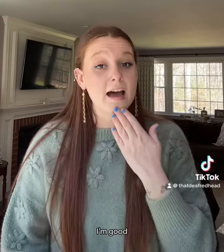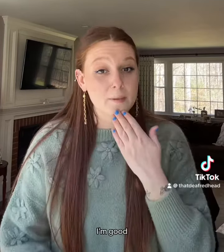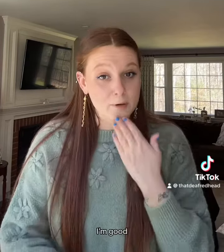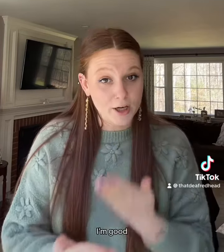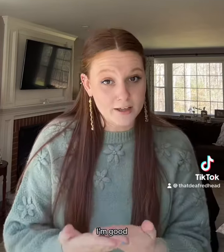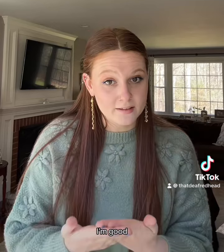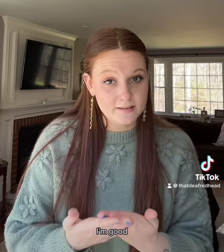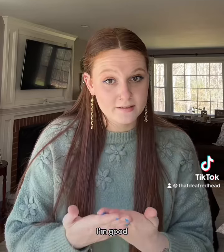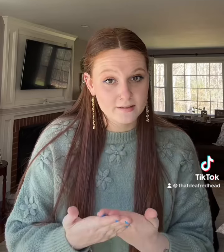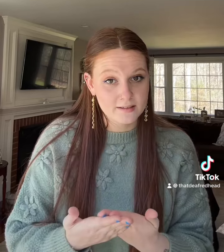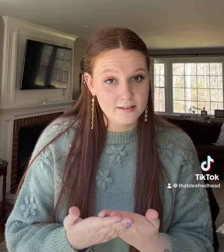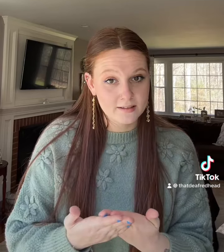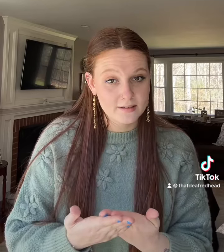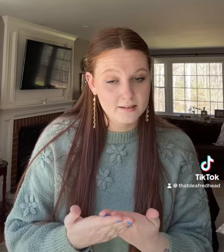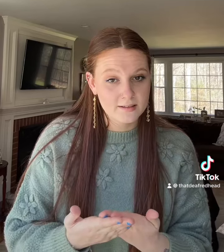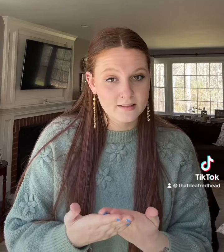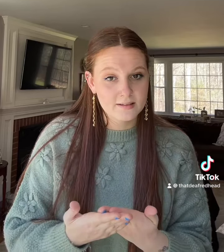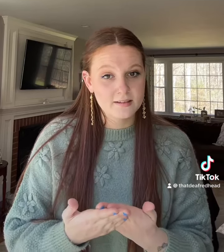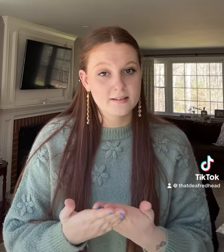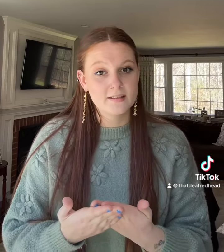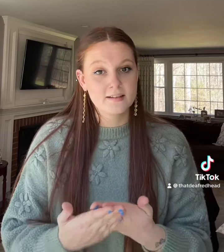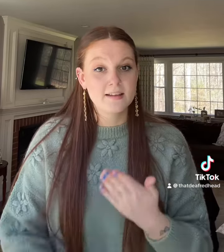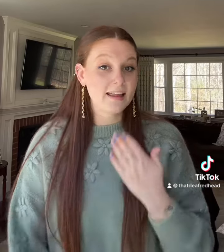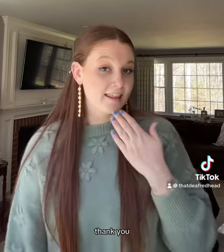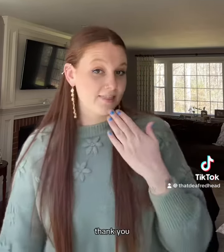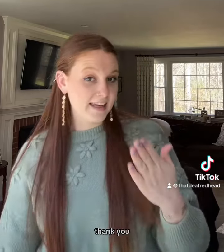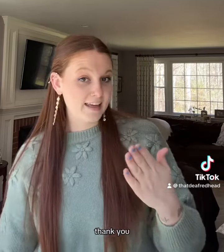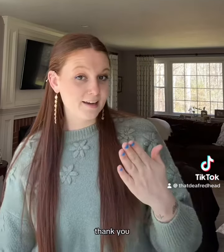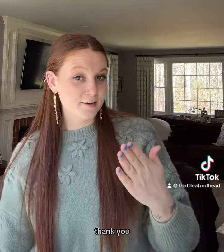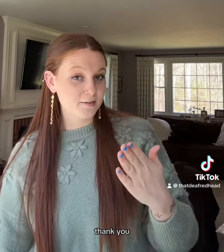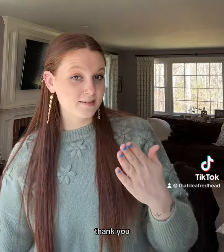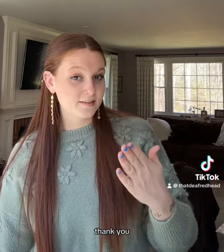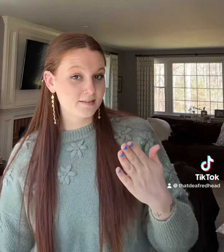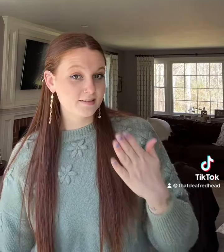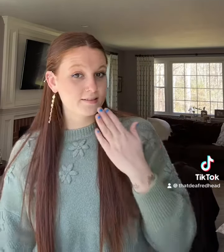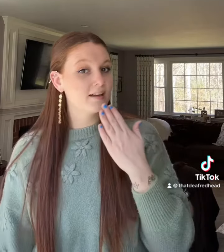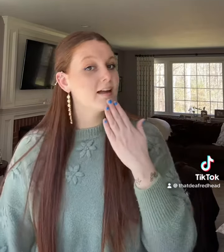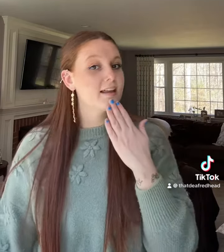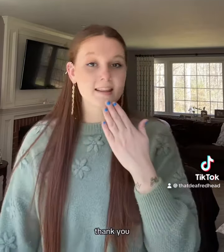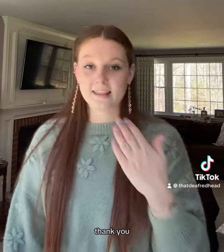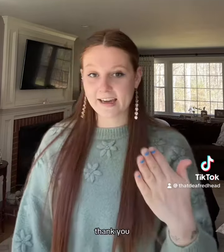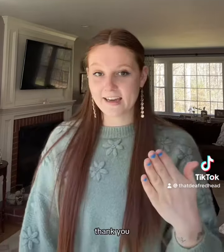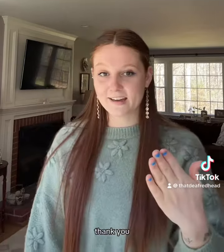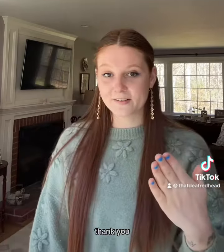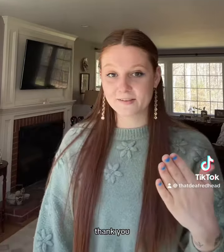I'm good. Thank you. Thank you.